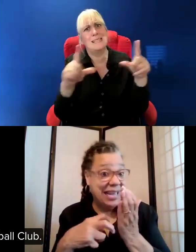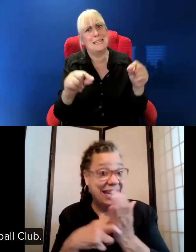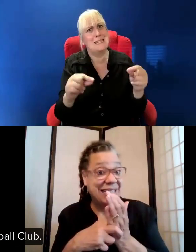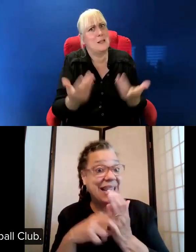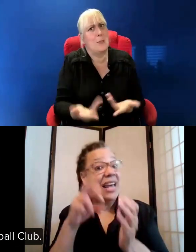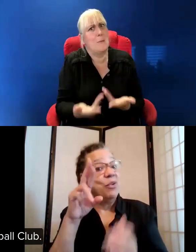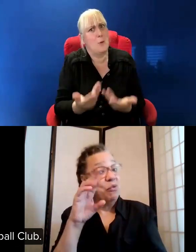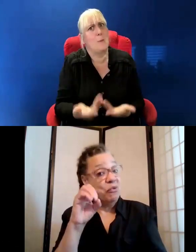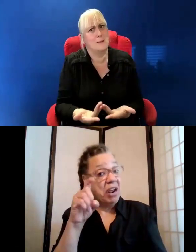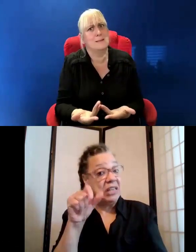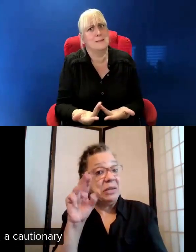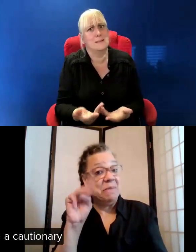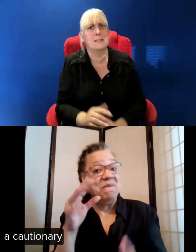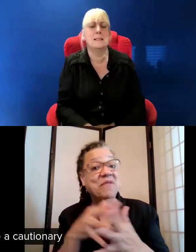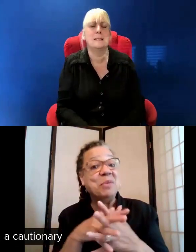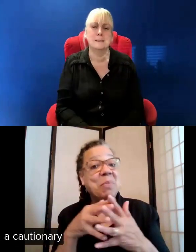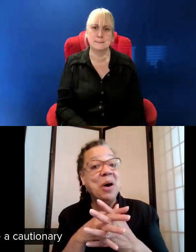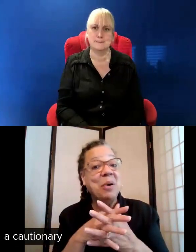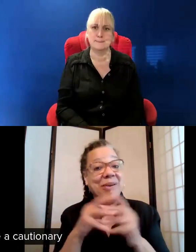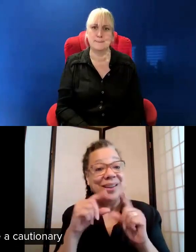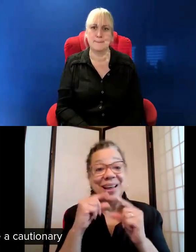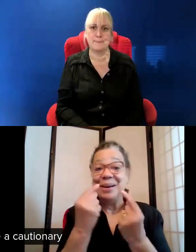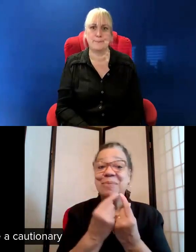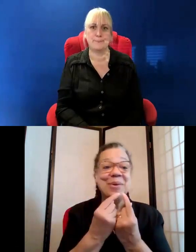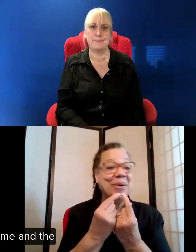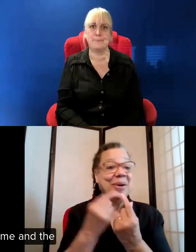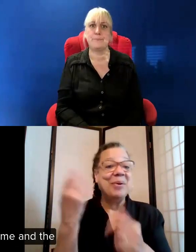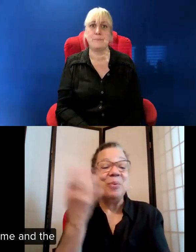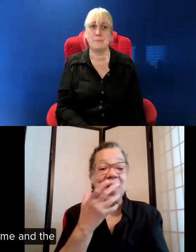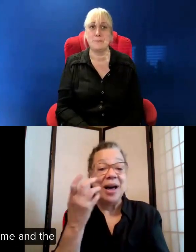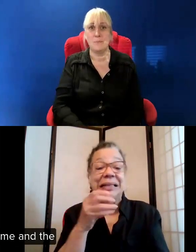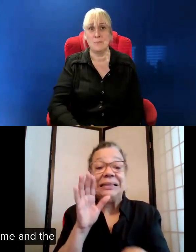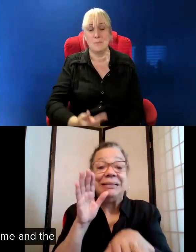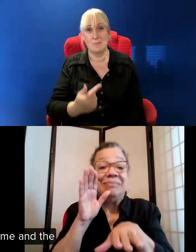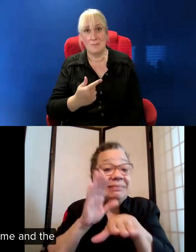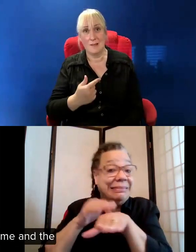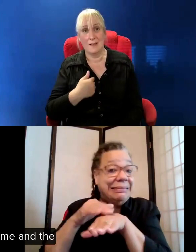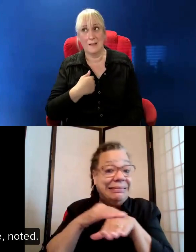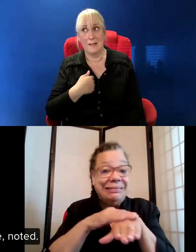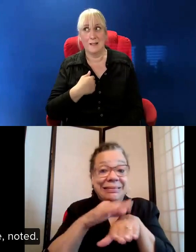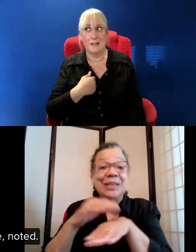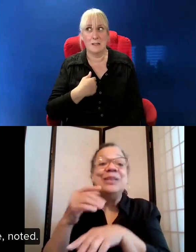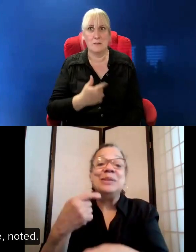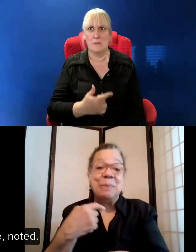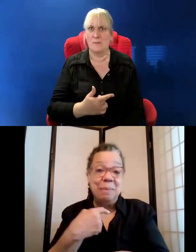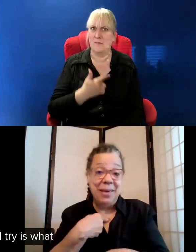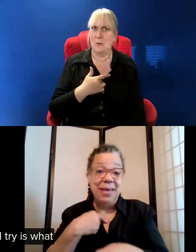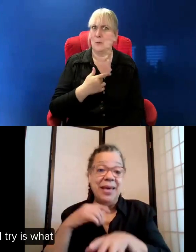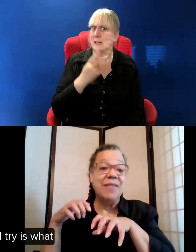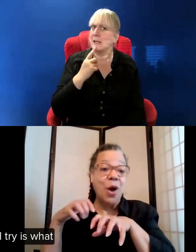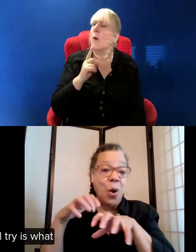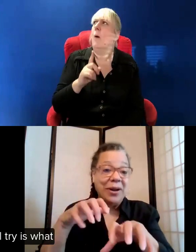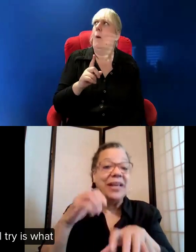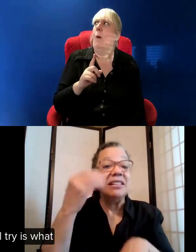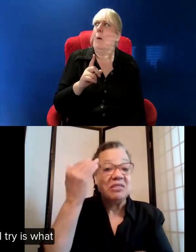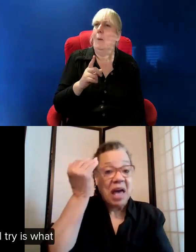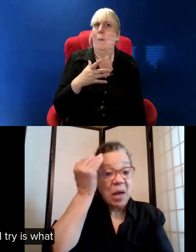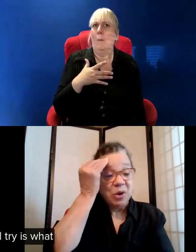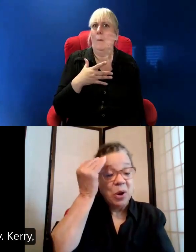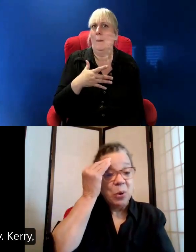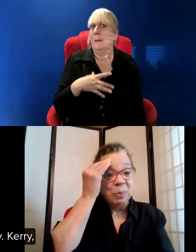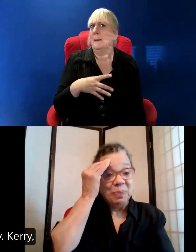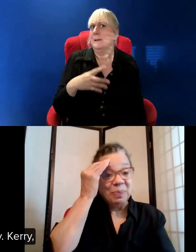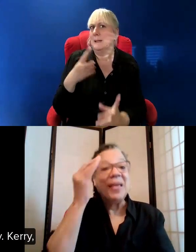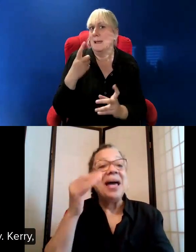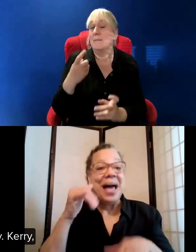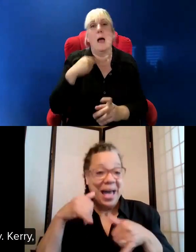Wrexham Football Club. That feels like a cautionary tale to both me and the audience. Noted, but I will still try, is